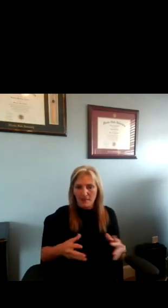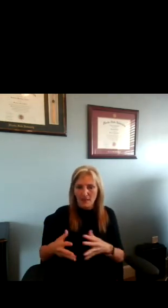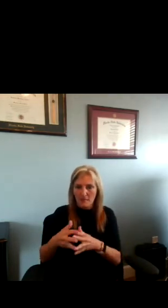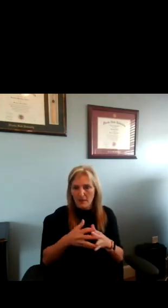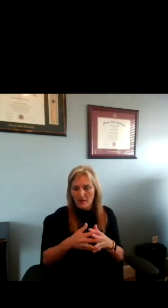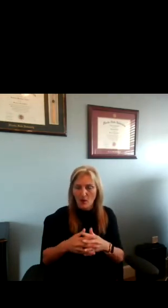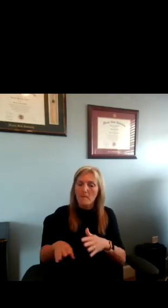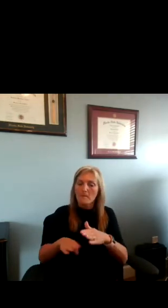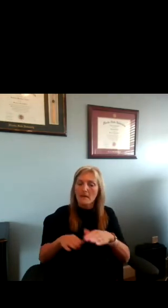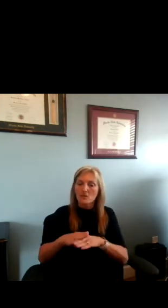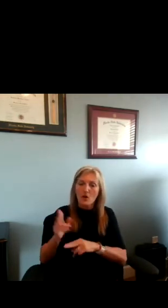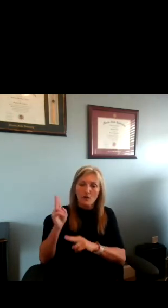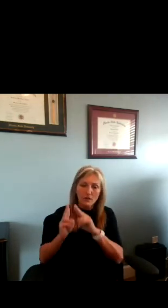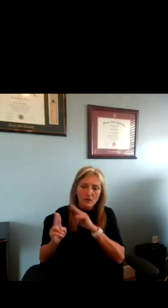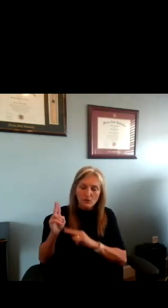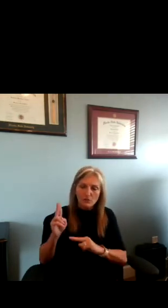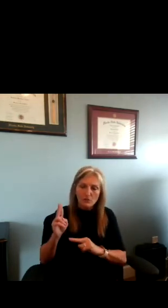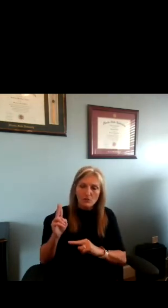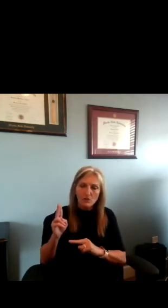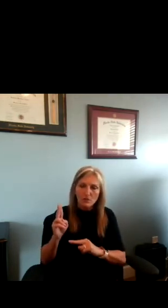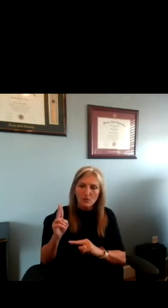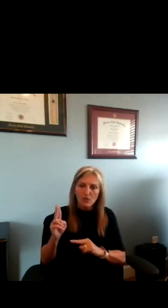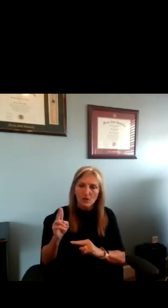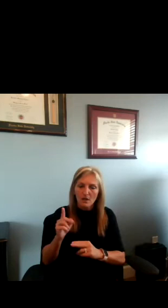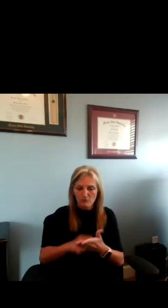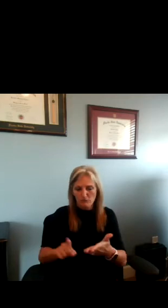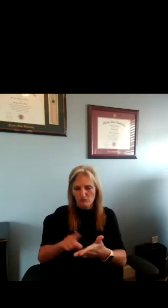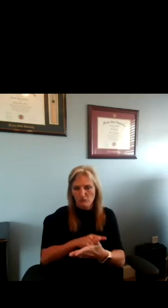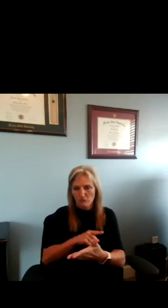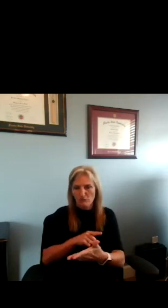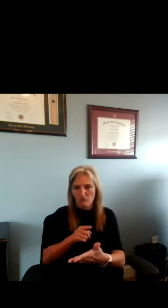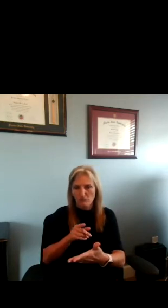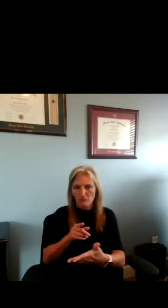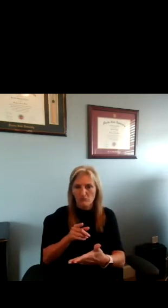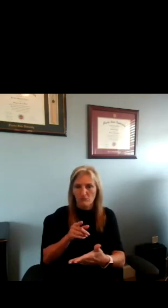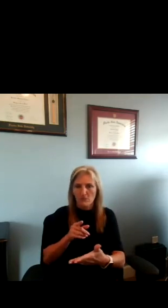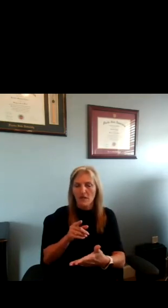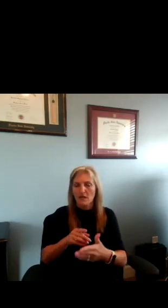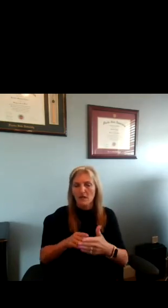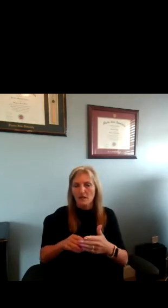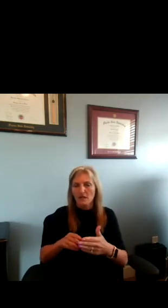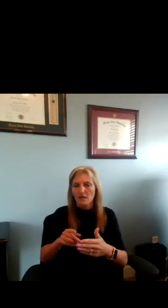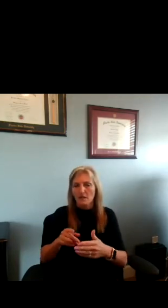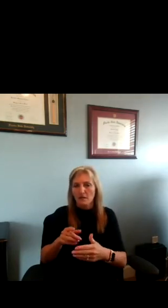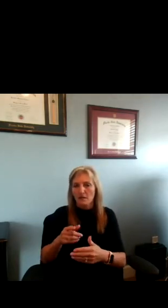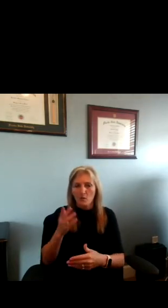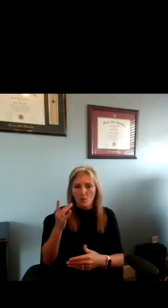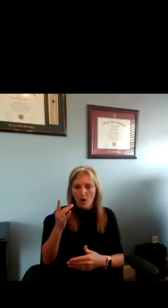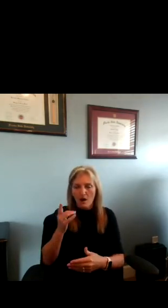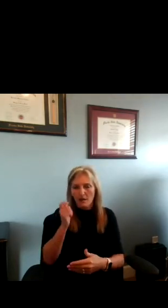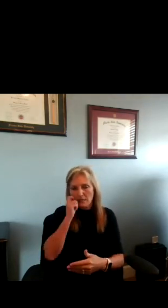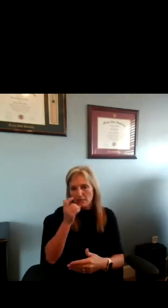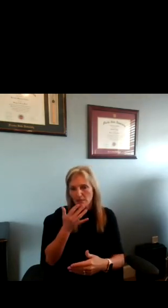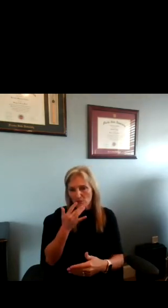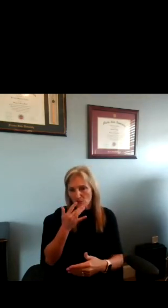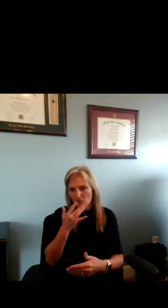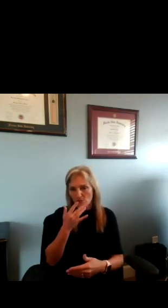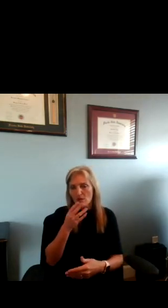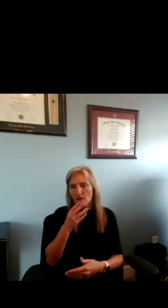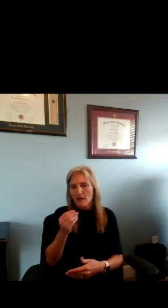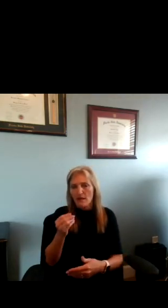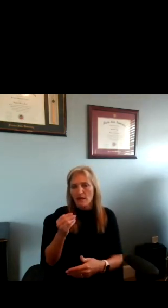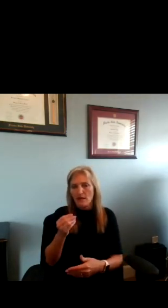on a history of discrimination based on race, particularly with